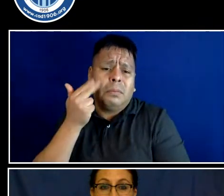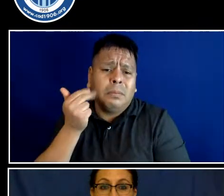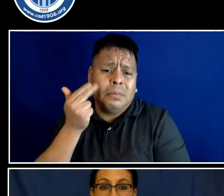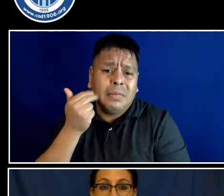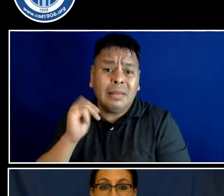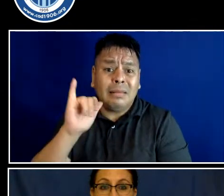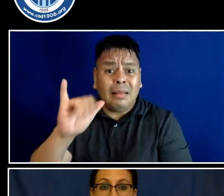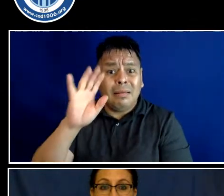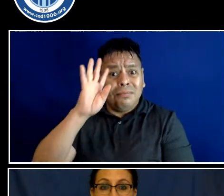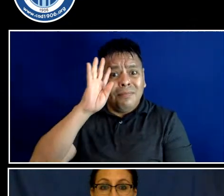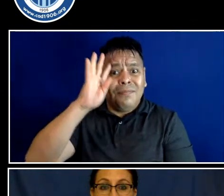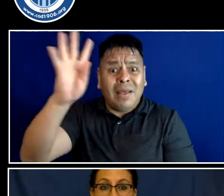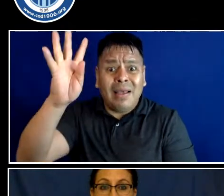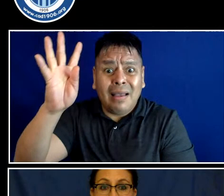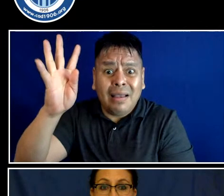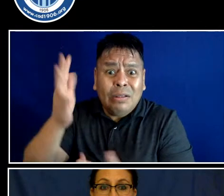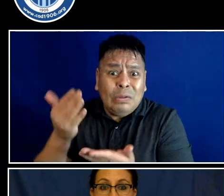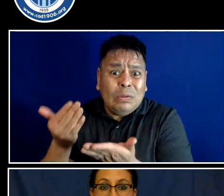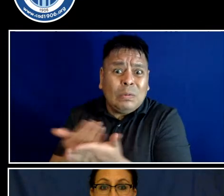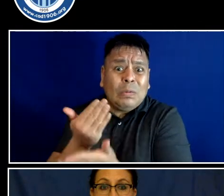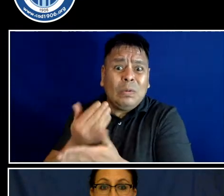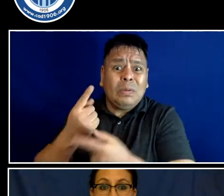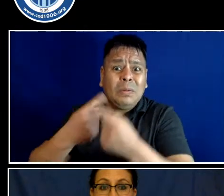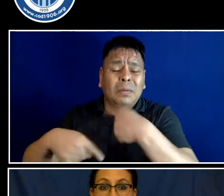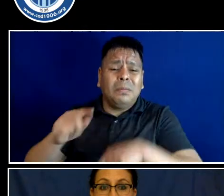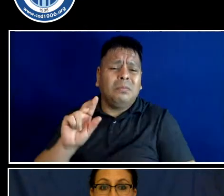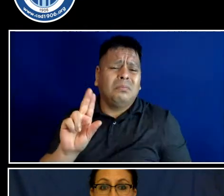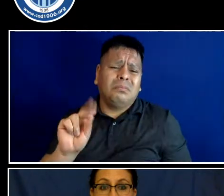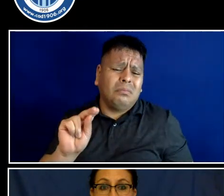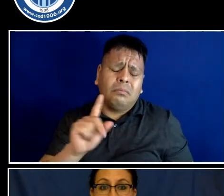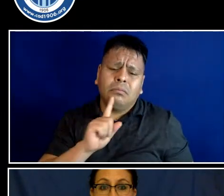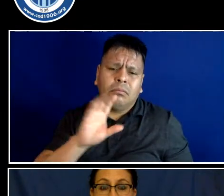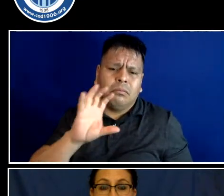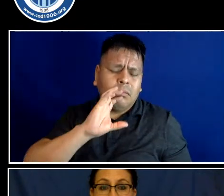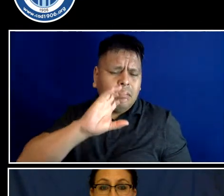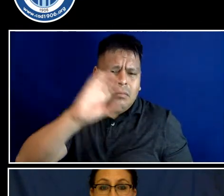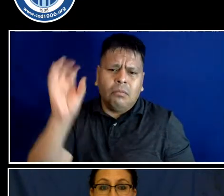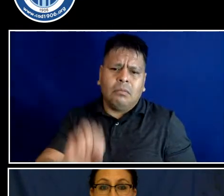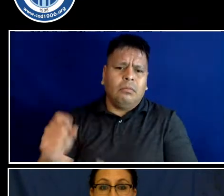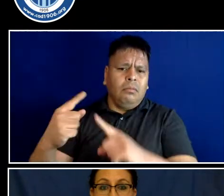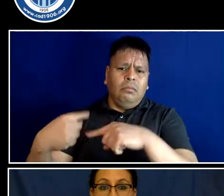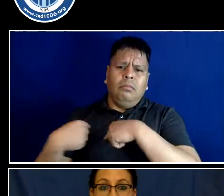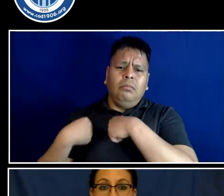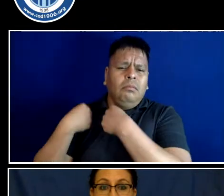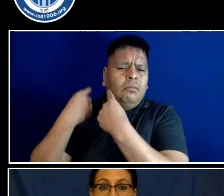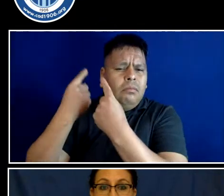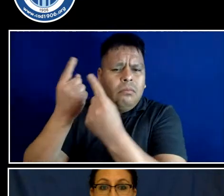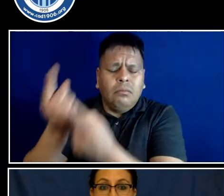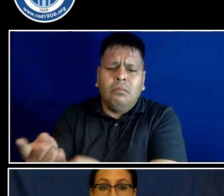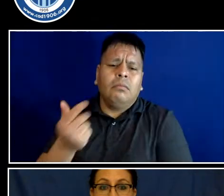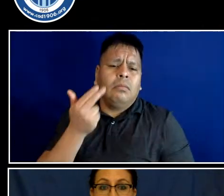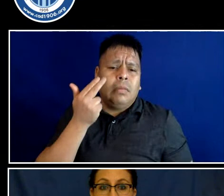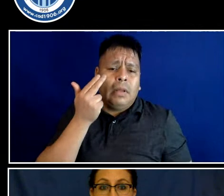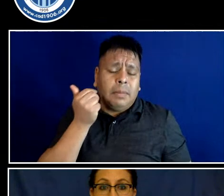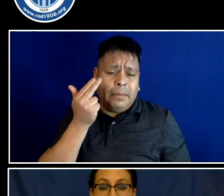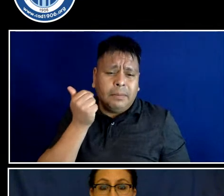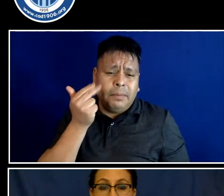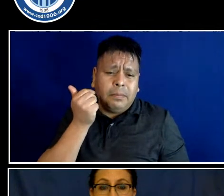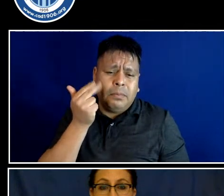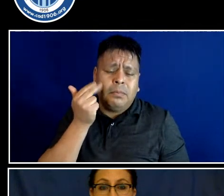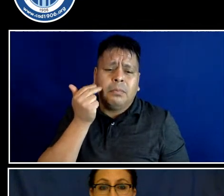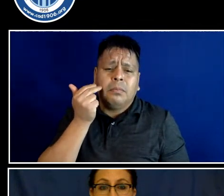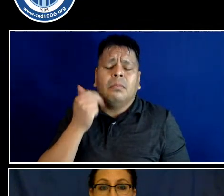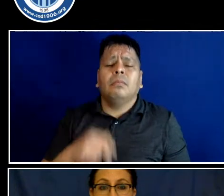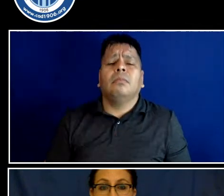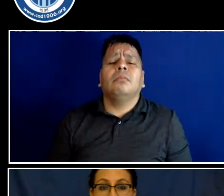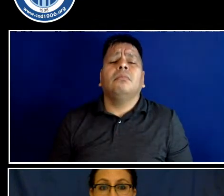Moving on to the next term, which is Hispanic. There's a current sign like this. It's two fingers brushing against the cheek. This sign is not a